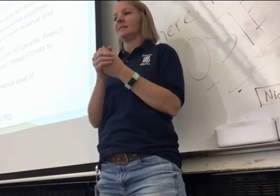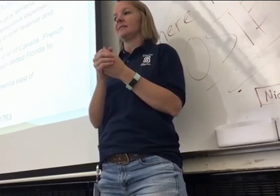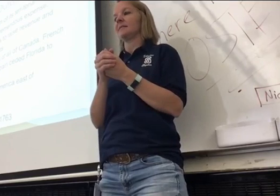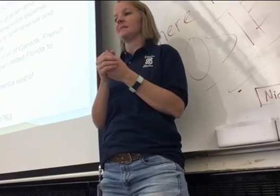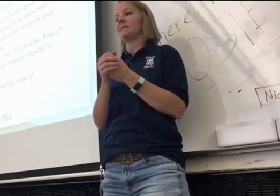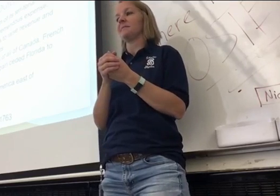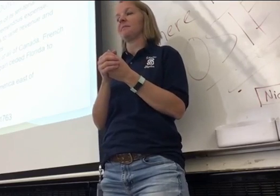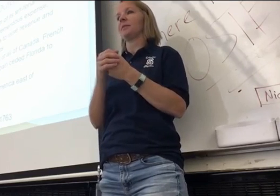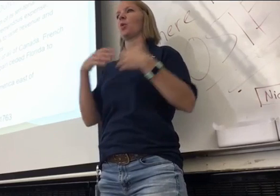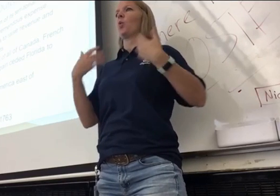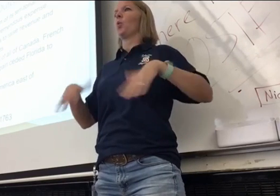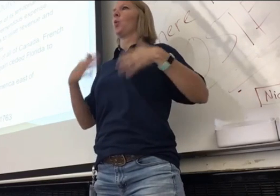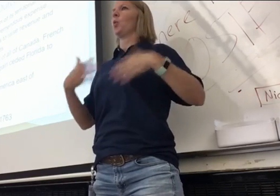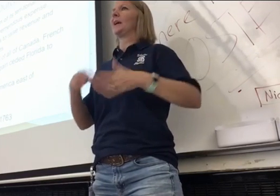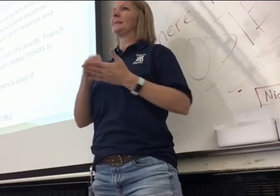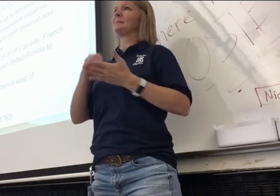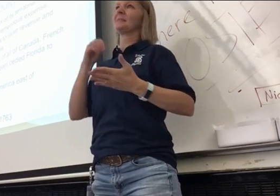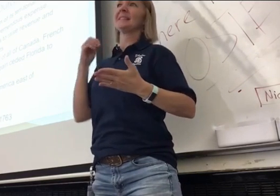Tremendous expense.